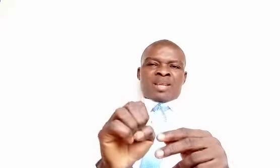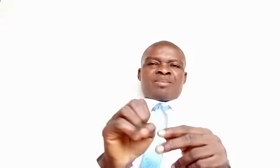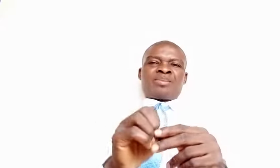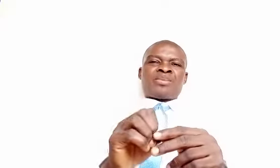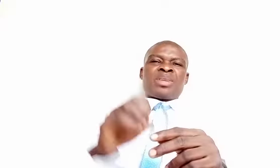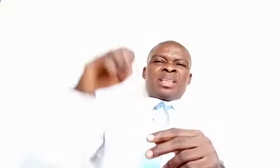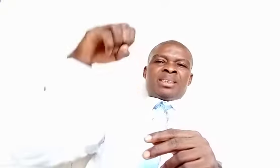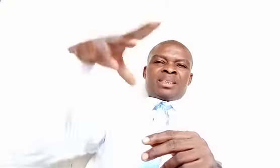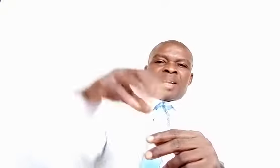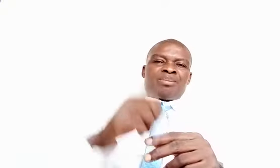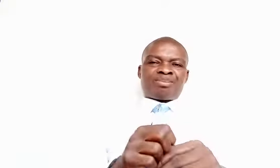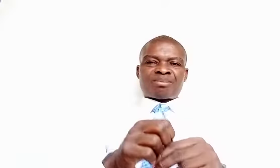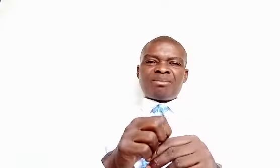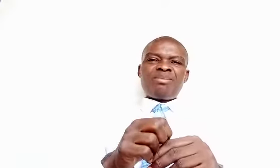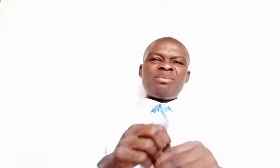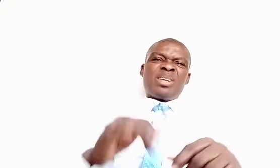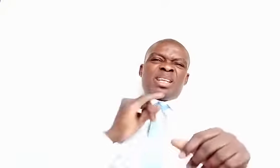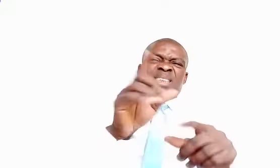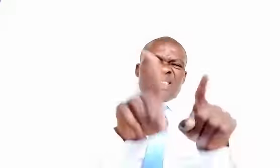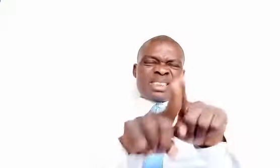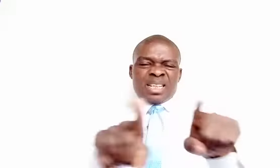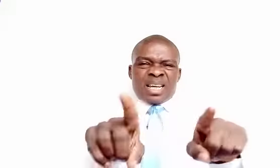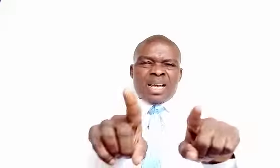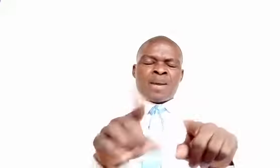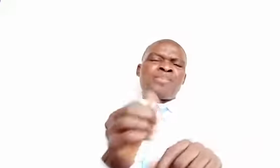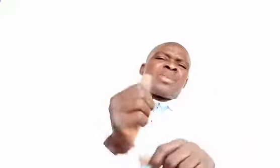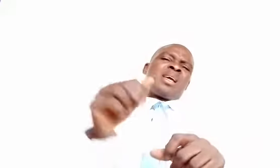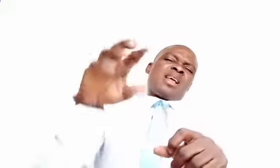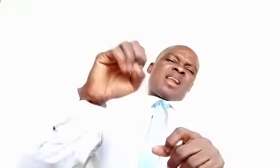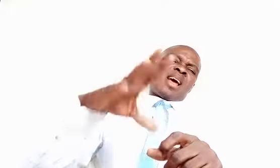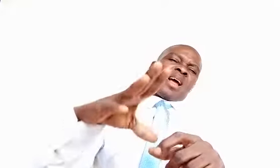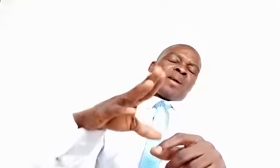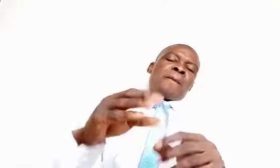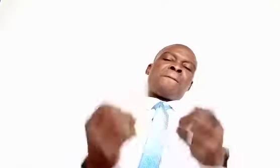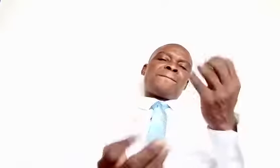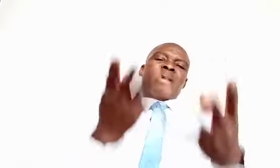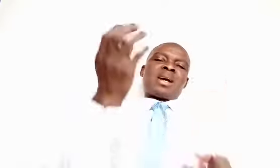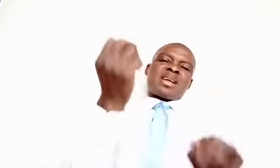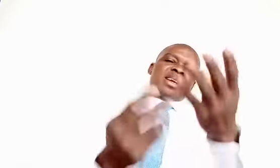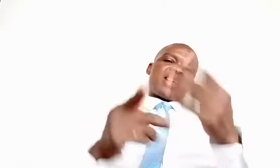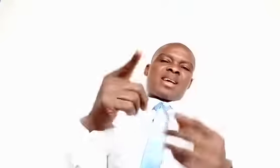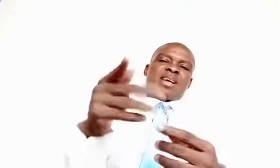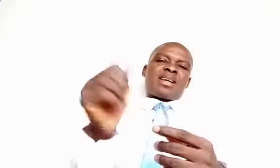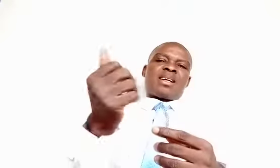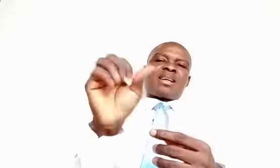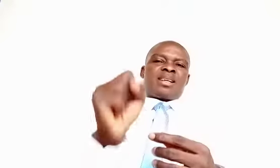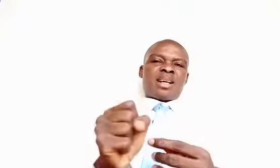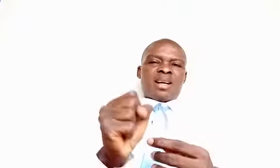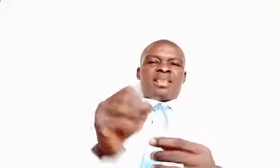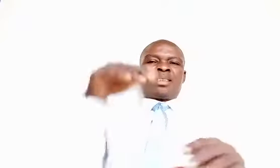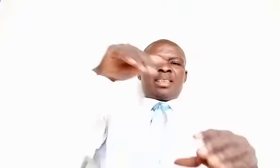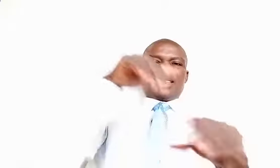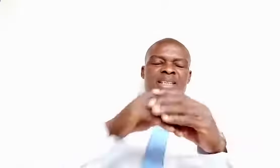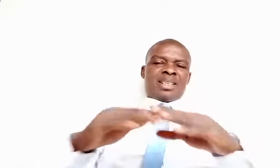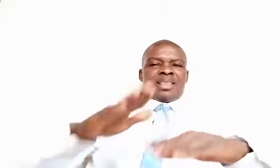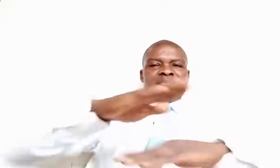Star. It is a large ball of burning gas in space, which is visible as a glowing point in